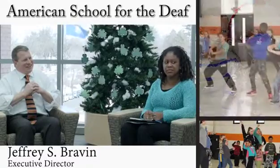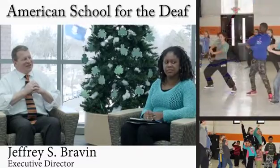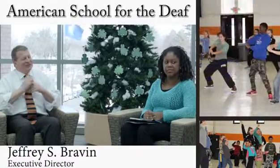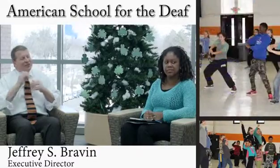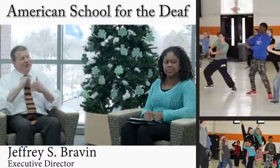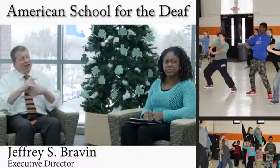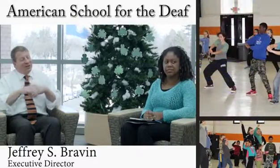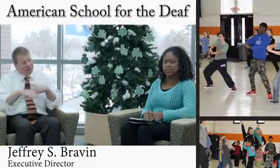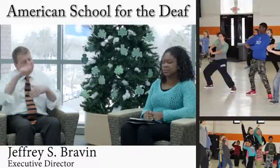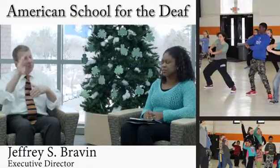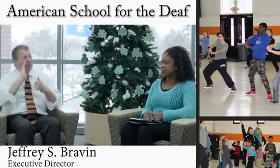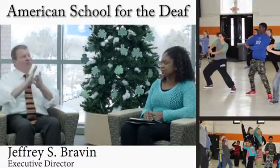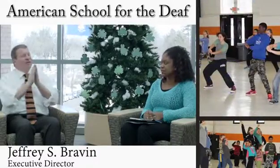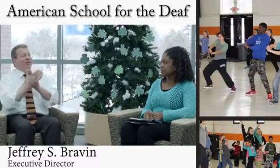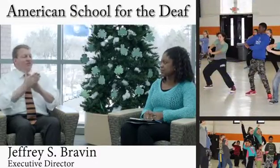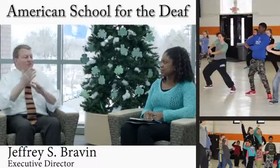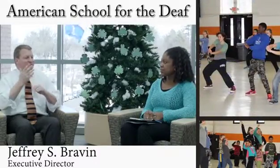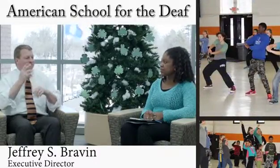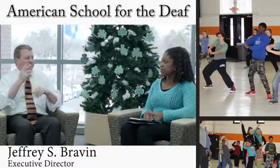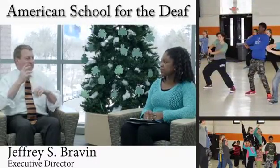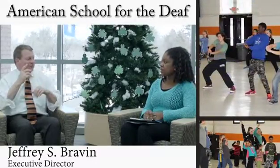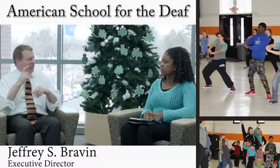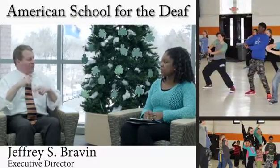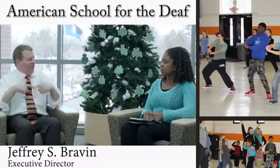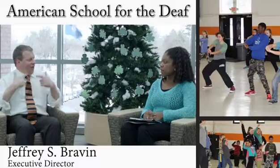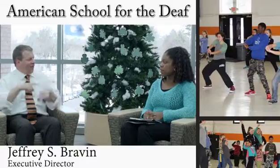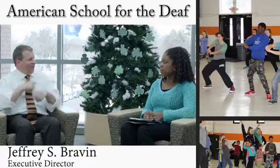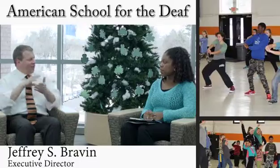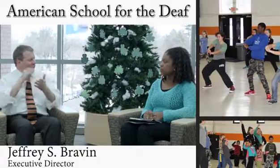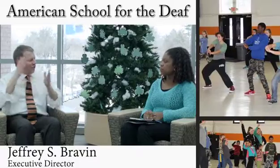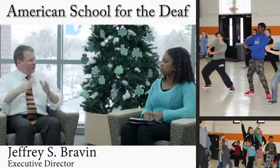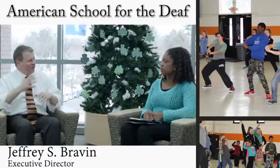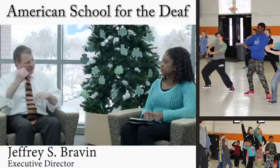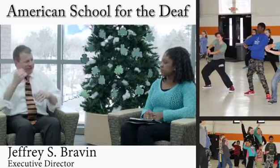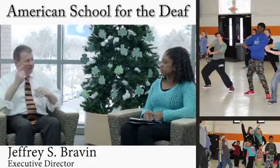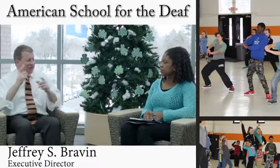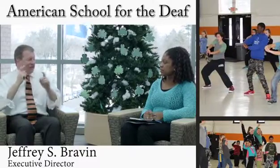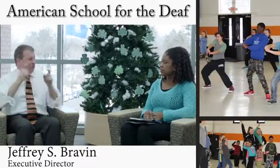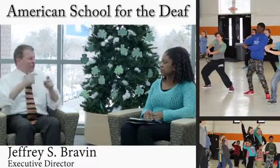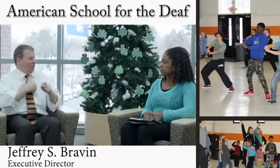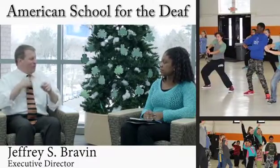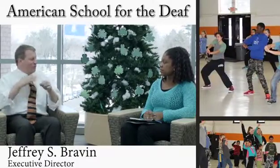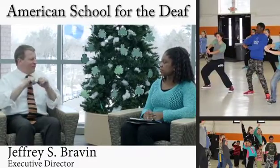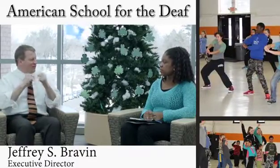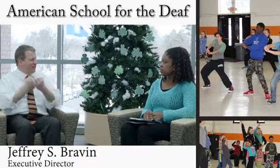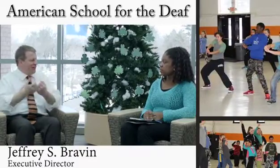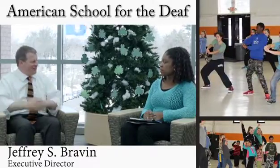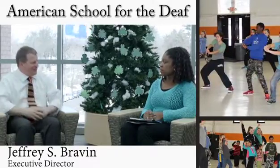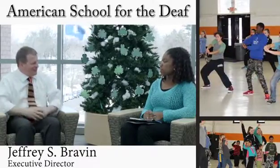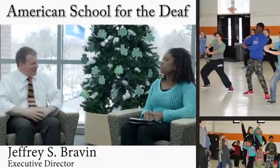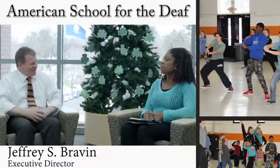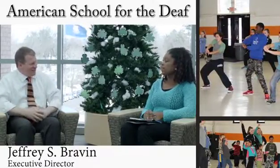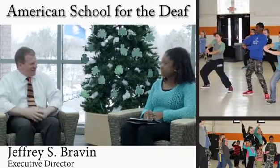communication, and so that they will become lifelong learners and contributing members of society.